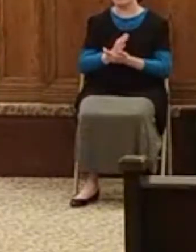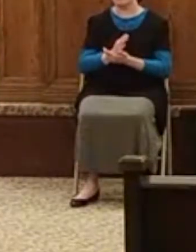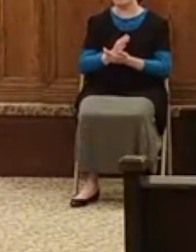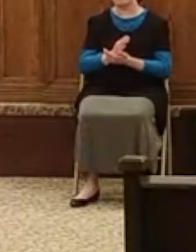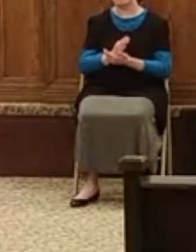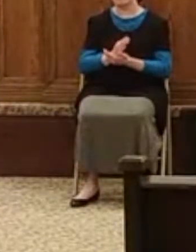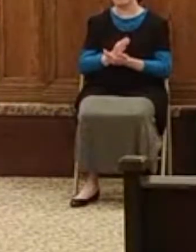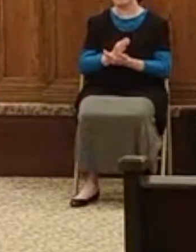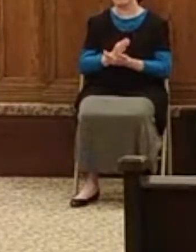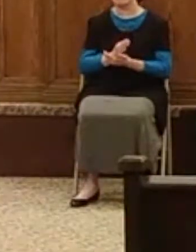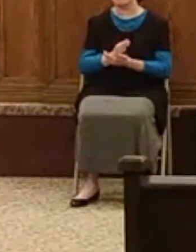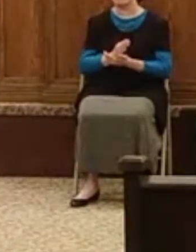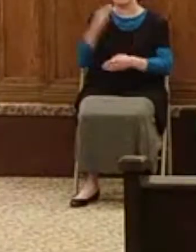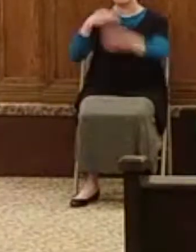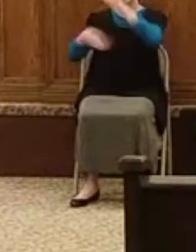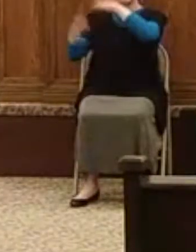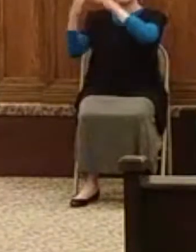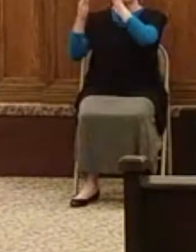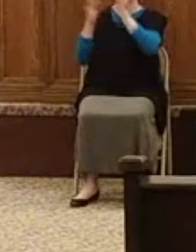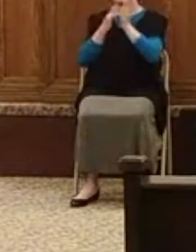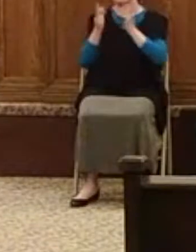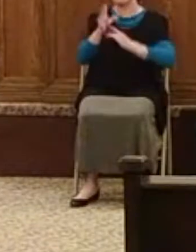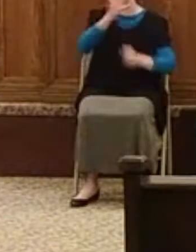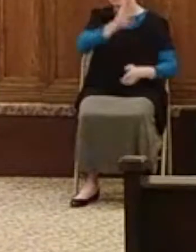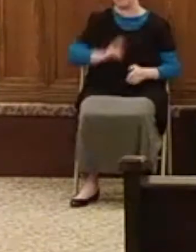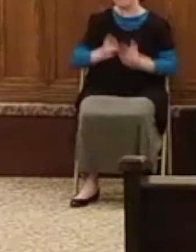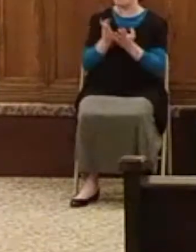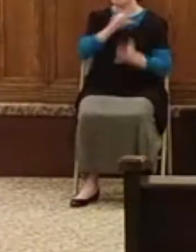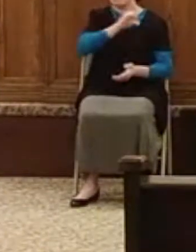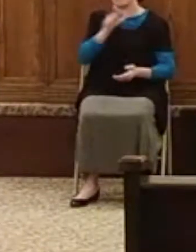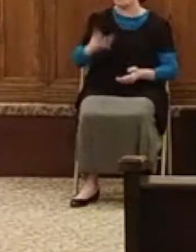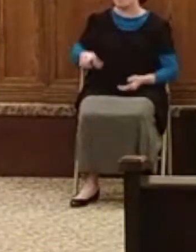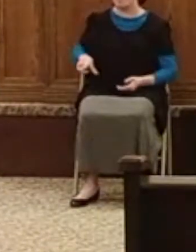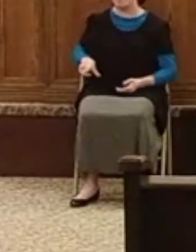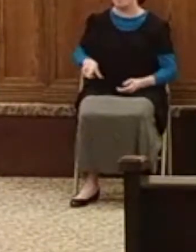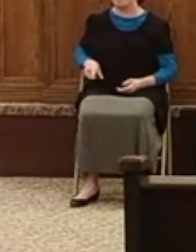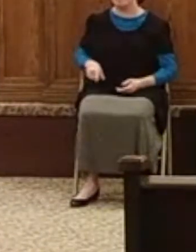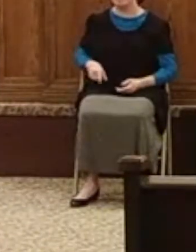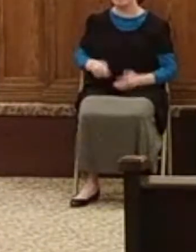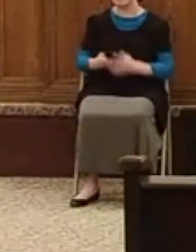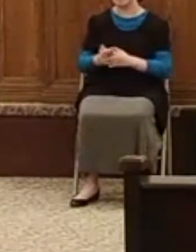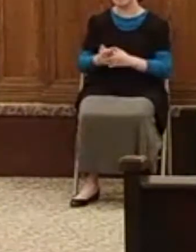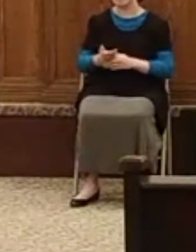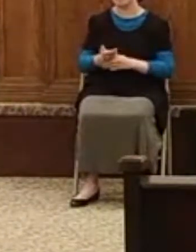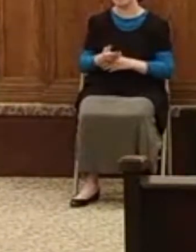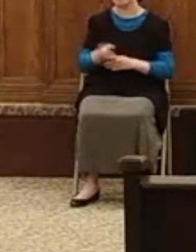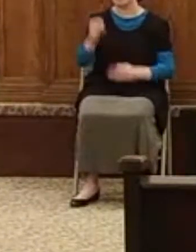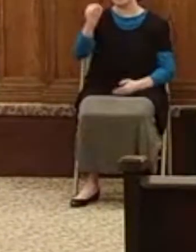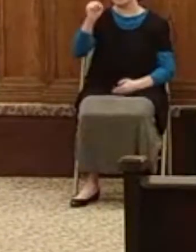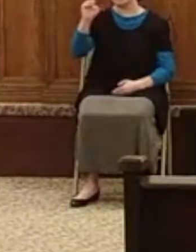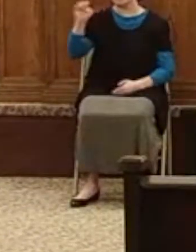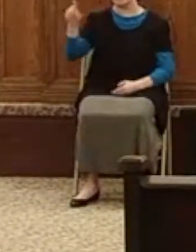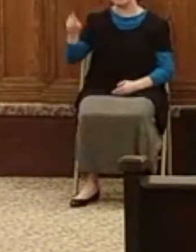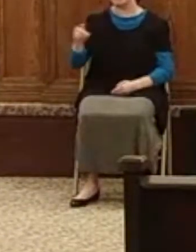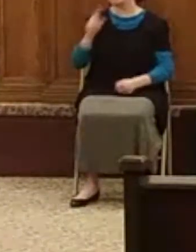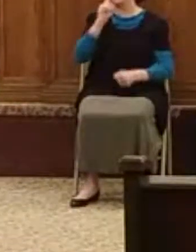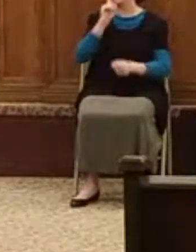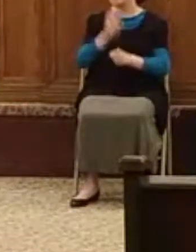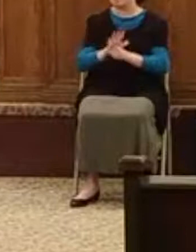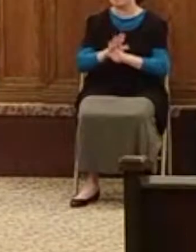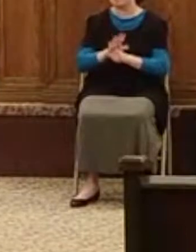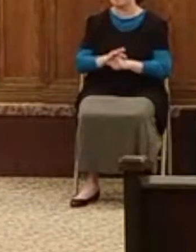the lineage of Jesus Christ. The word of the Lord said that it was through his seed that